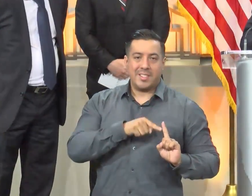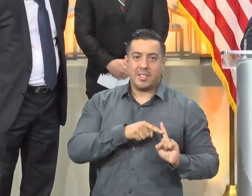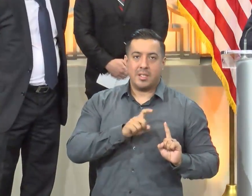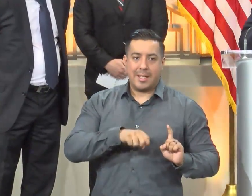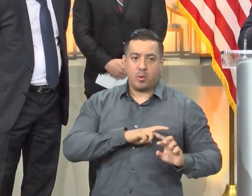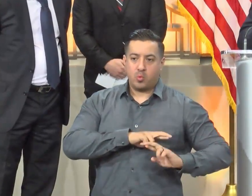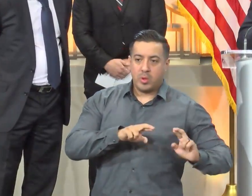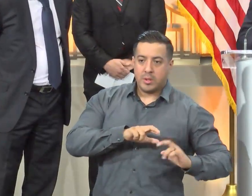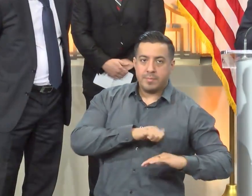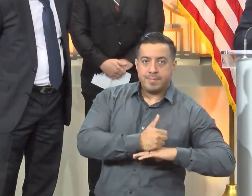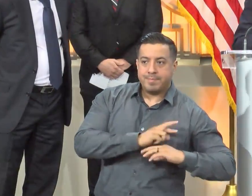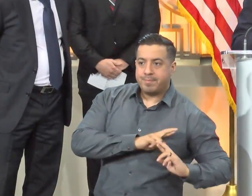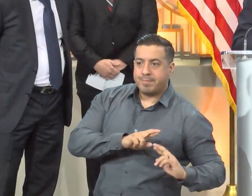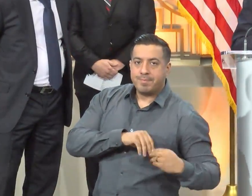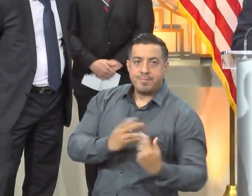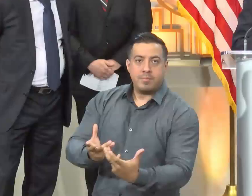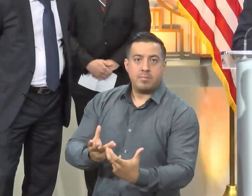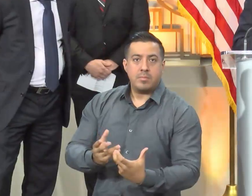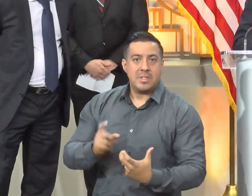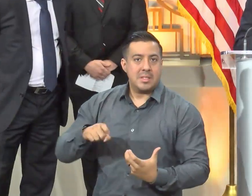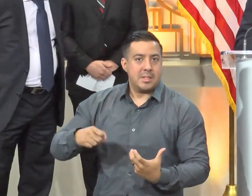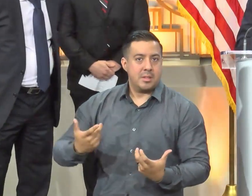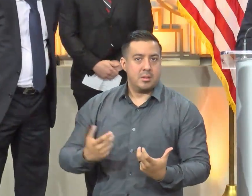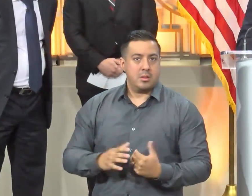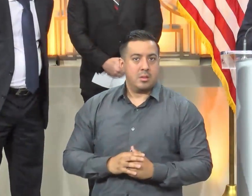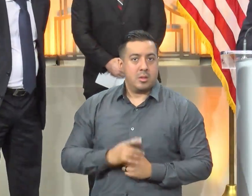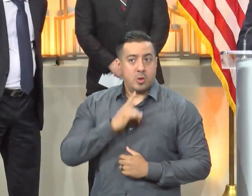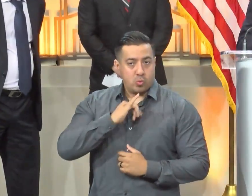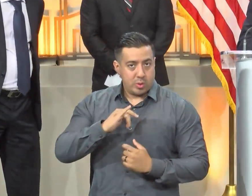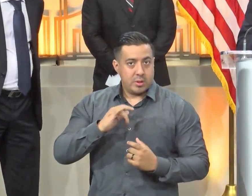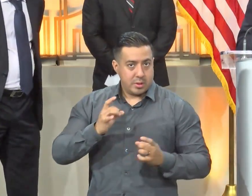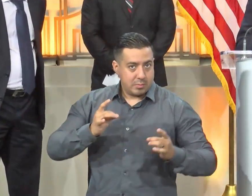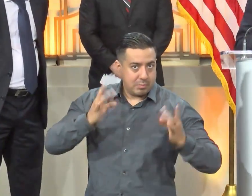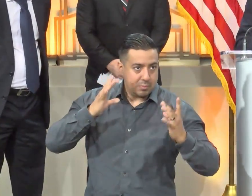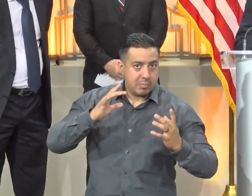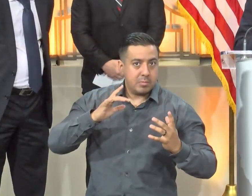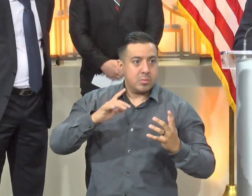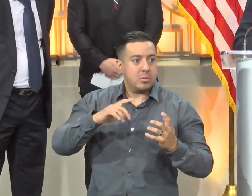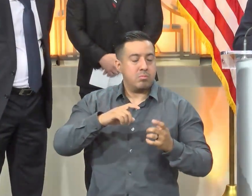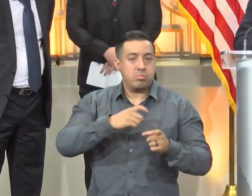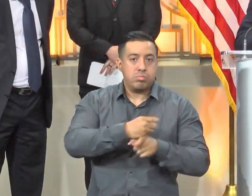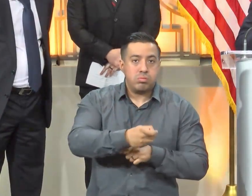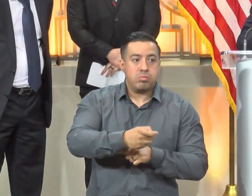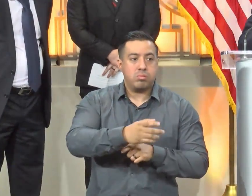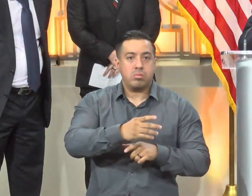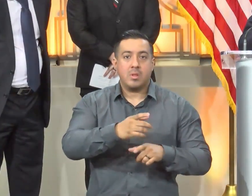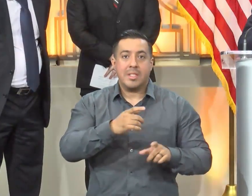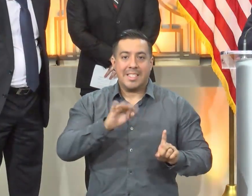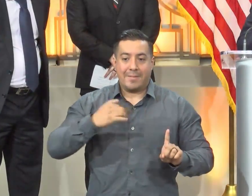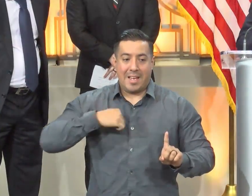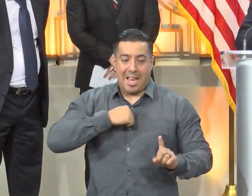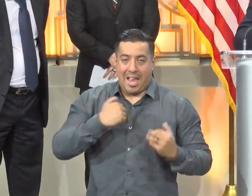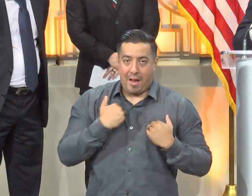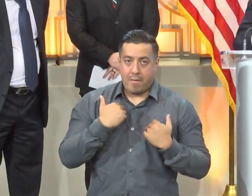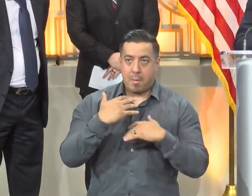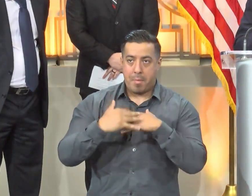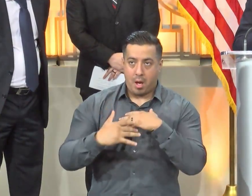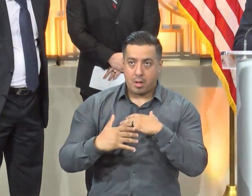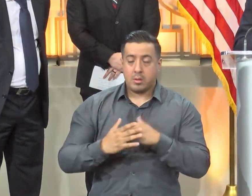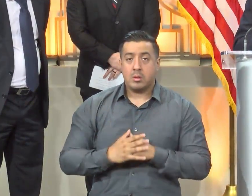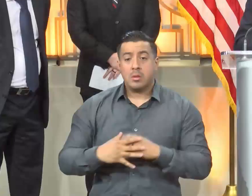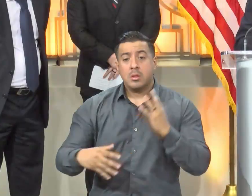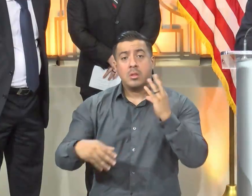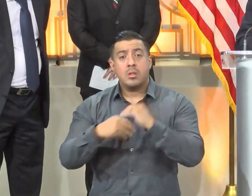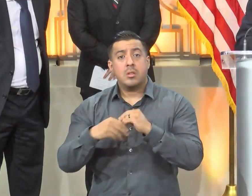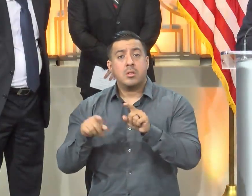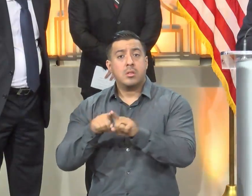folks. And these are survivable catastrophes if we have the blood available. In addition, on top of that, coming out of the